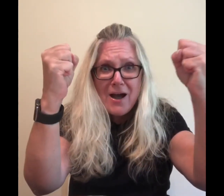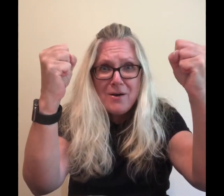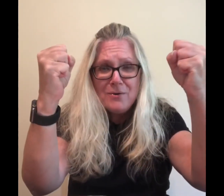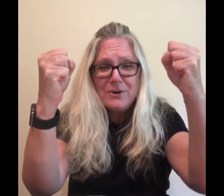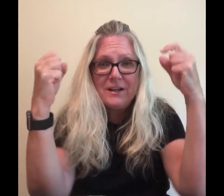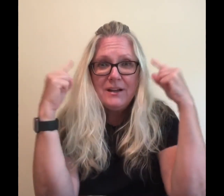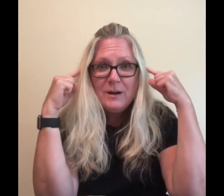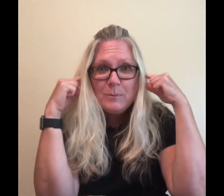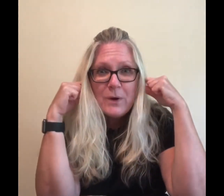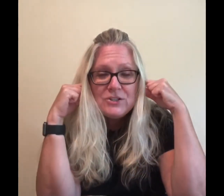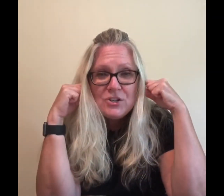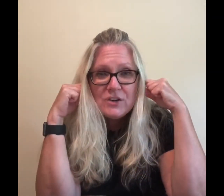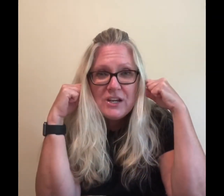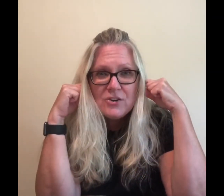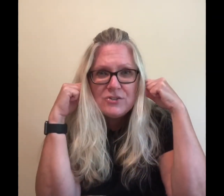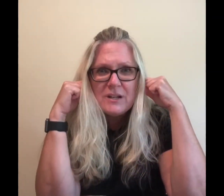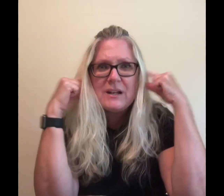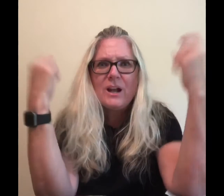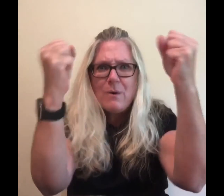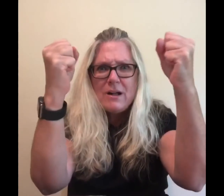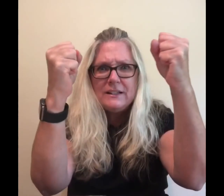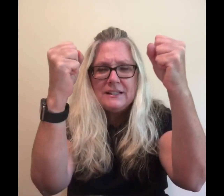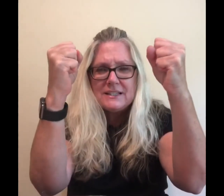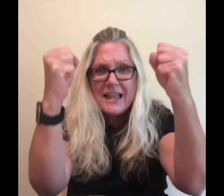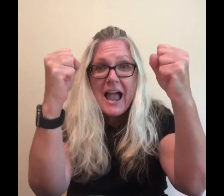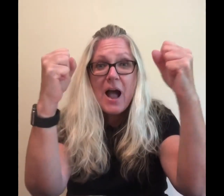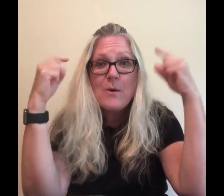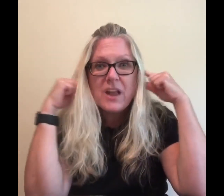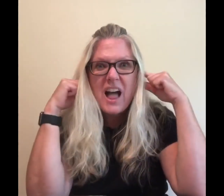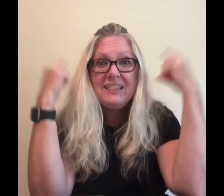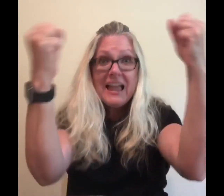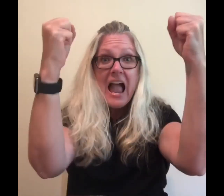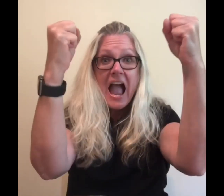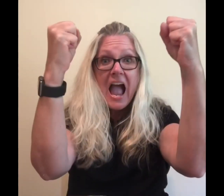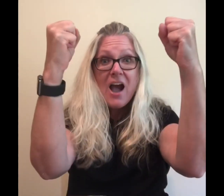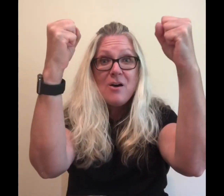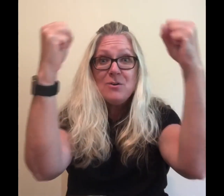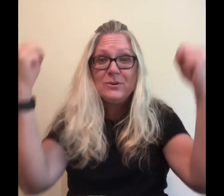Loud. Point to your ears and go out like this. Loud, loud.